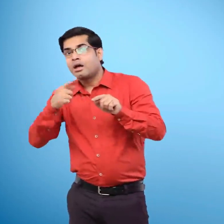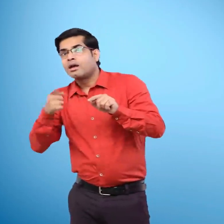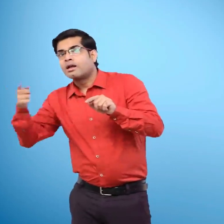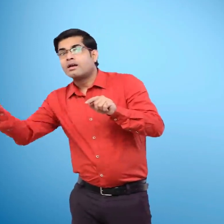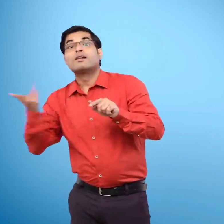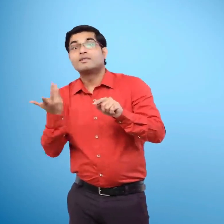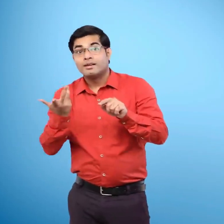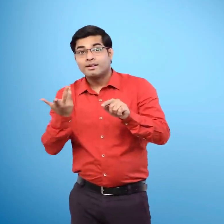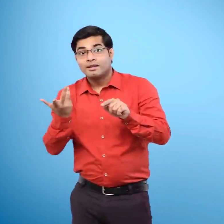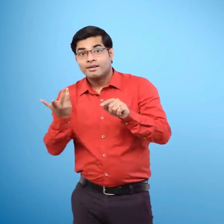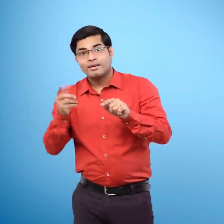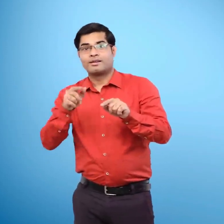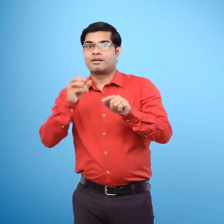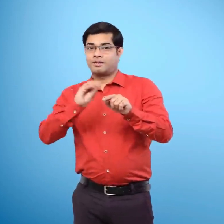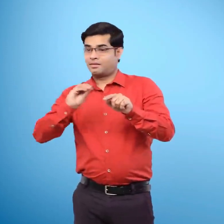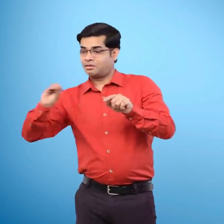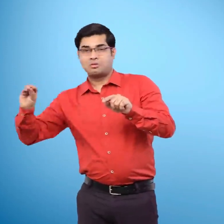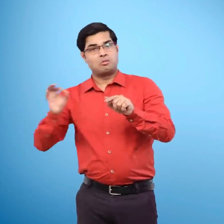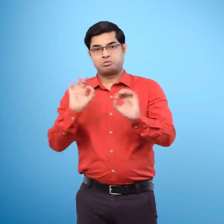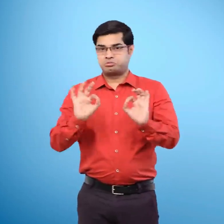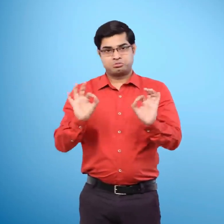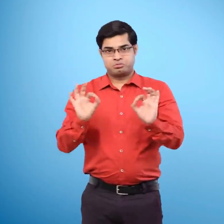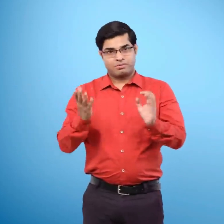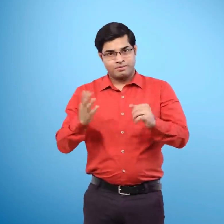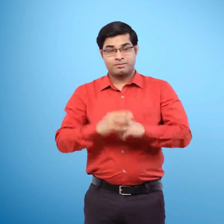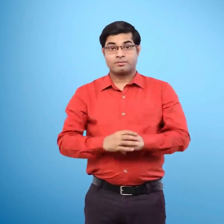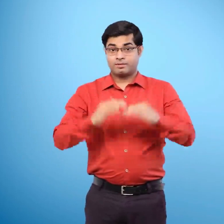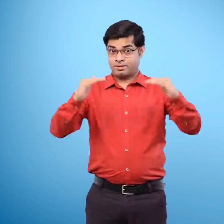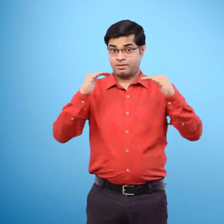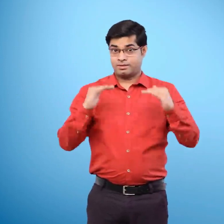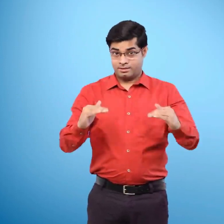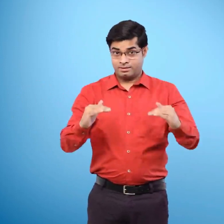6, 7 and 8 are blank. Row 14.